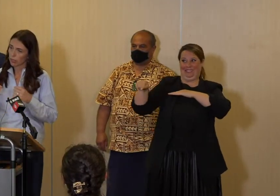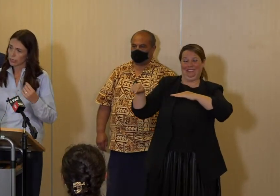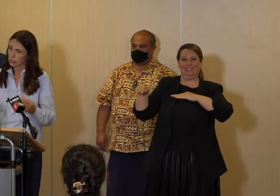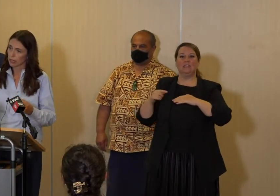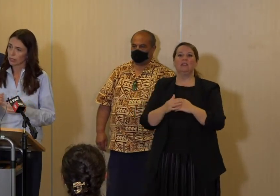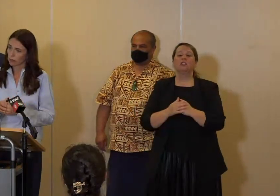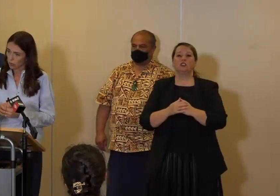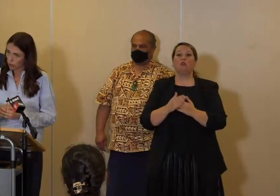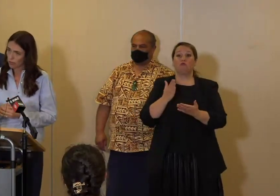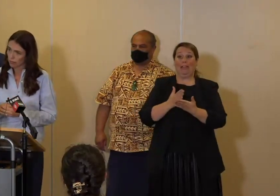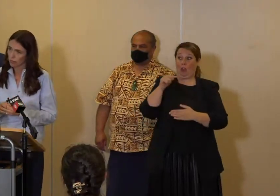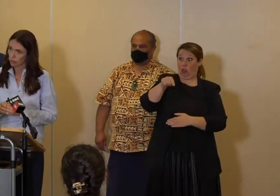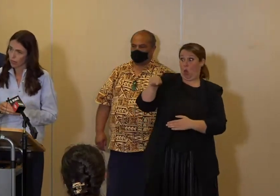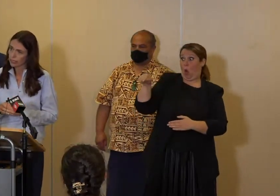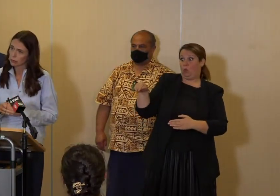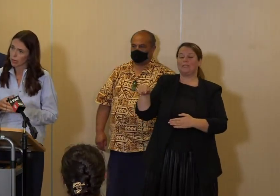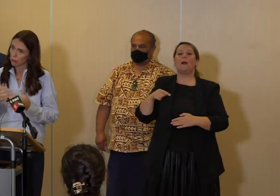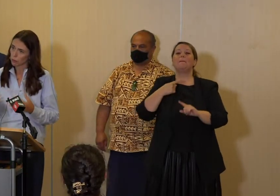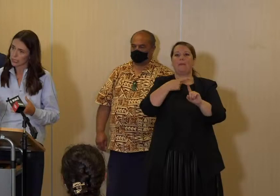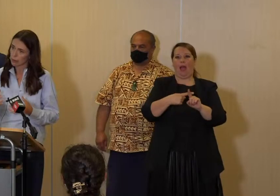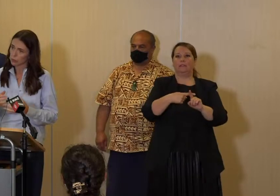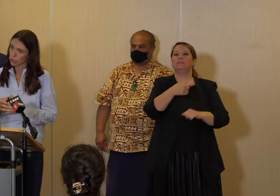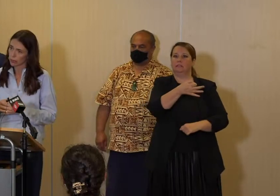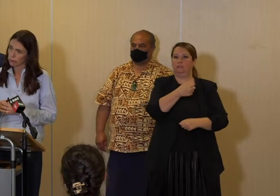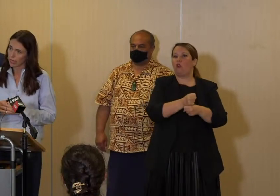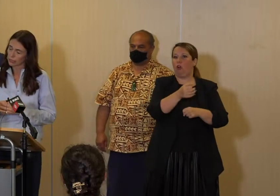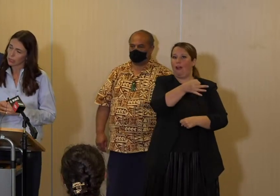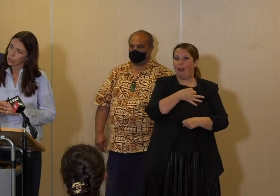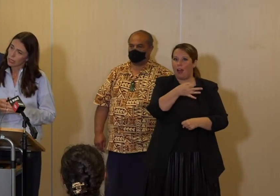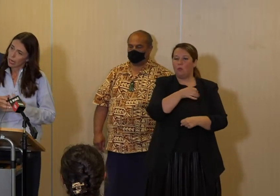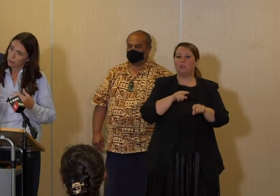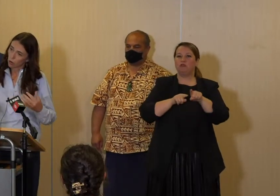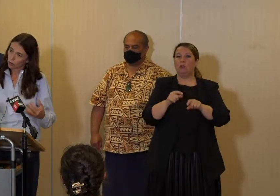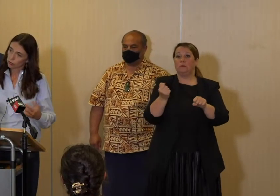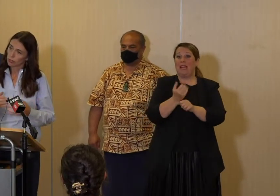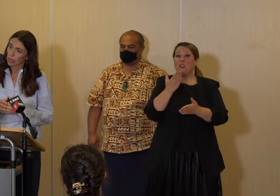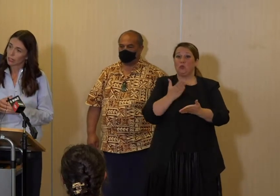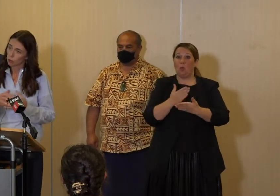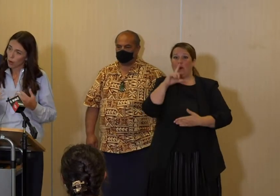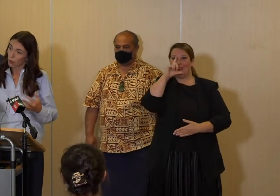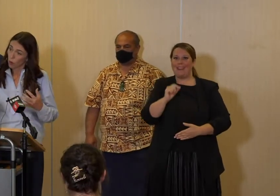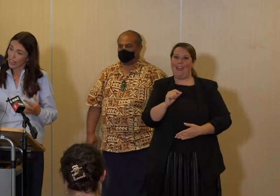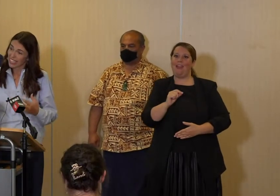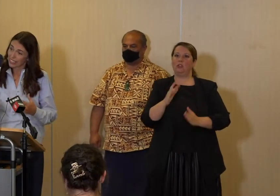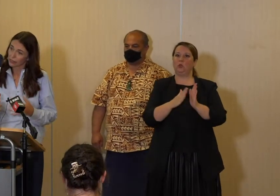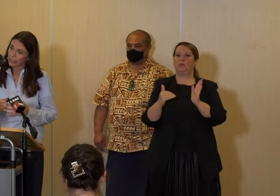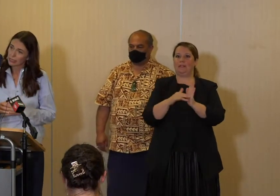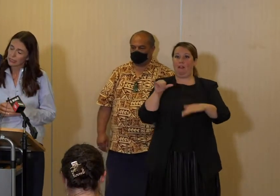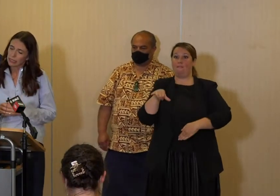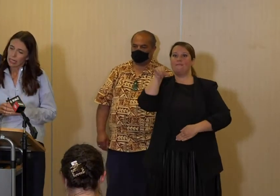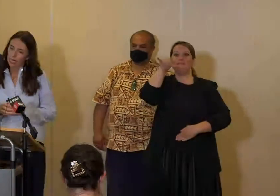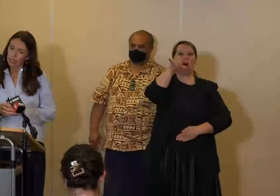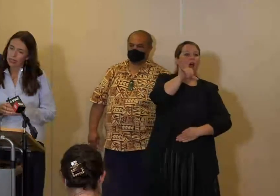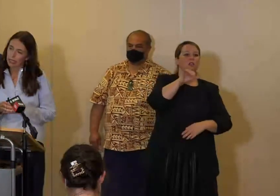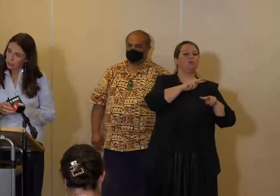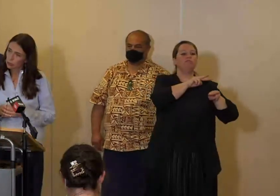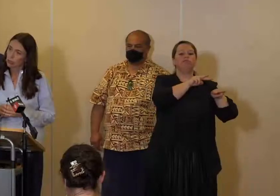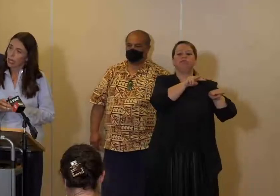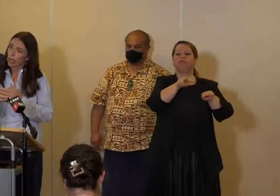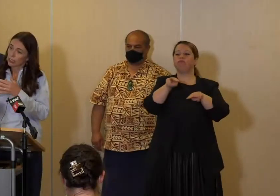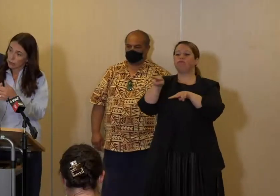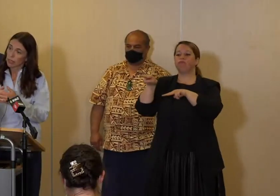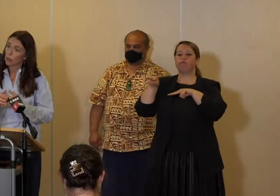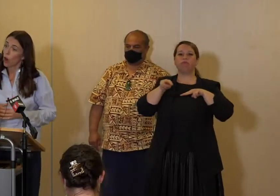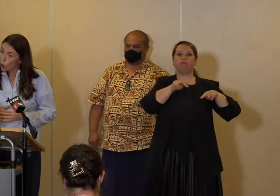to provide is around that reconnaissance flight to be able to establish the impact on a wider area.